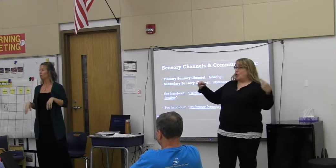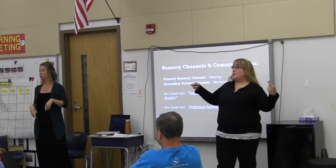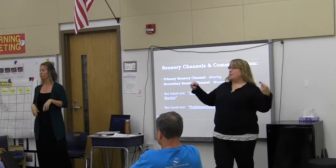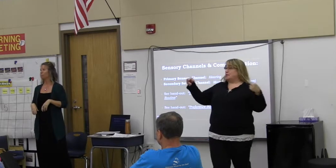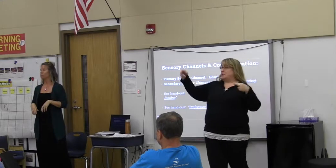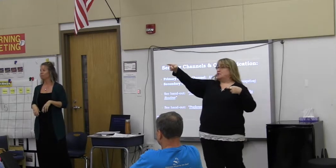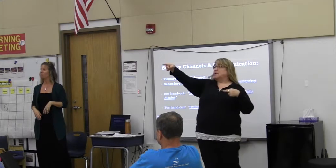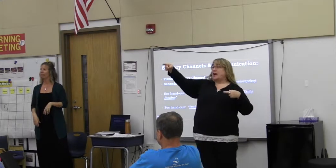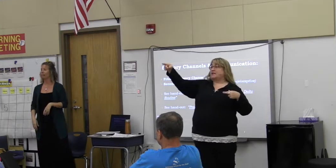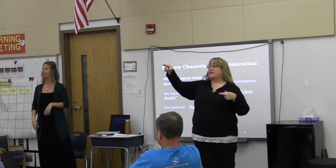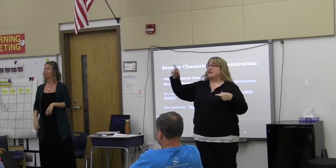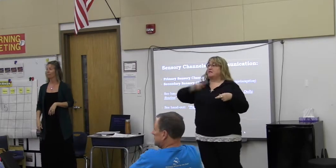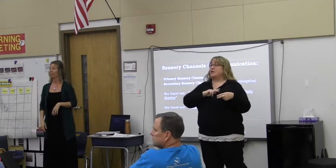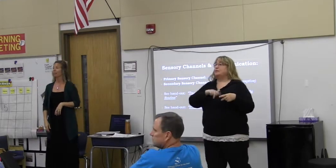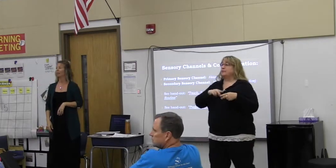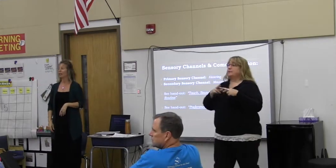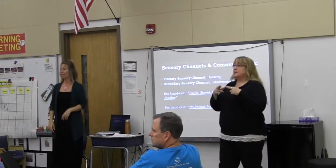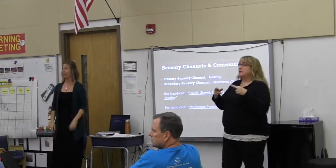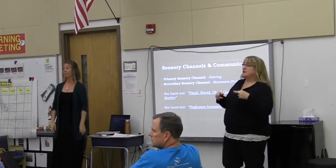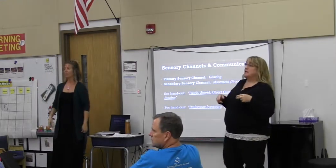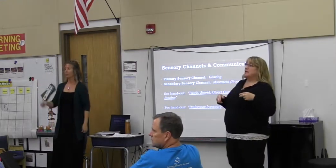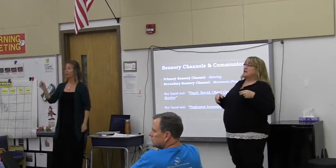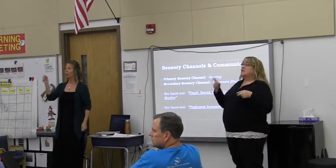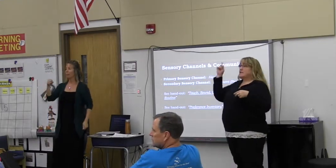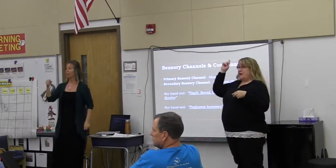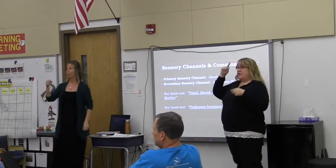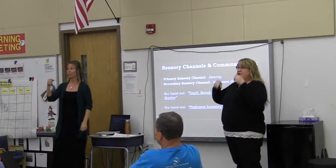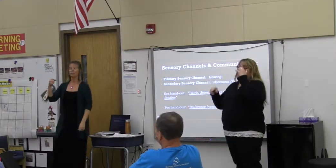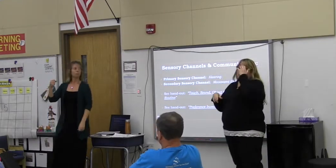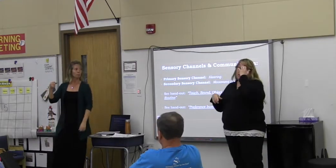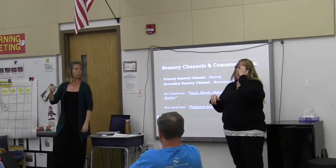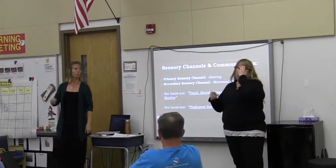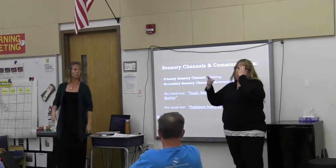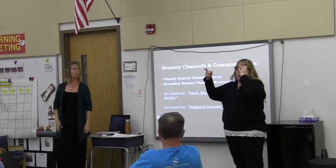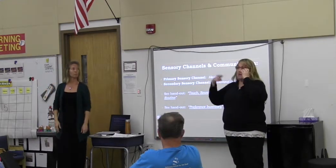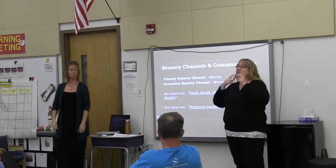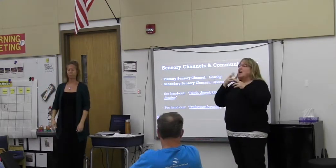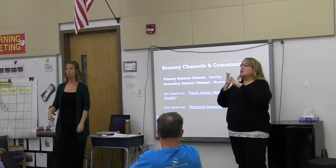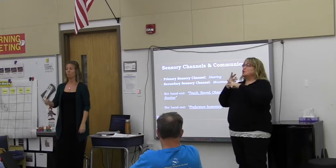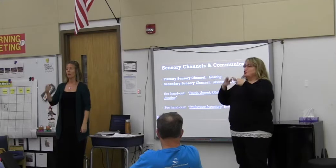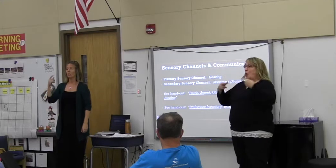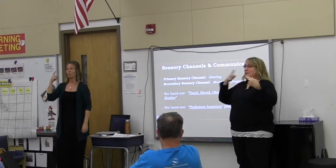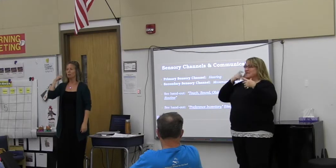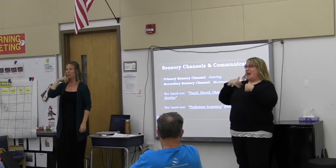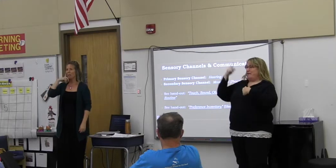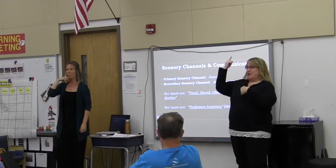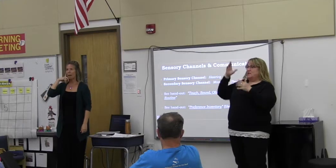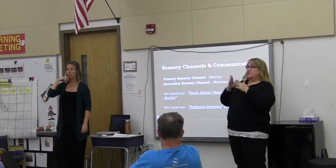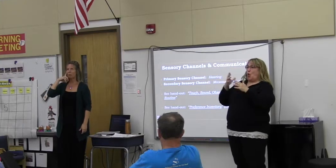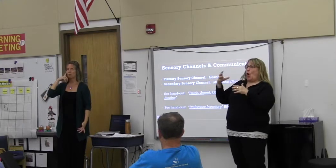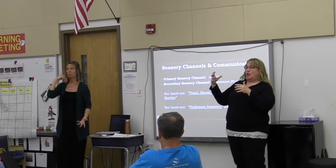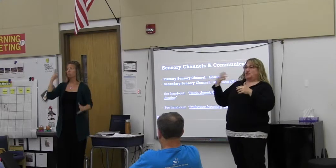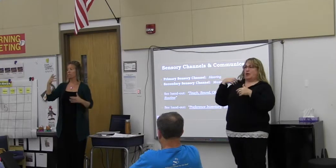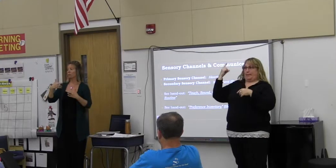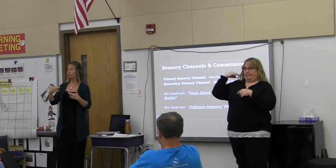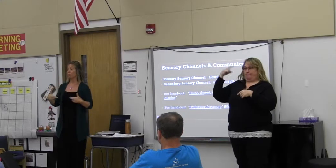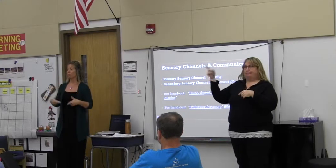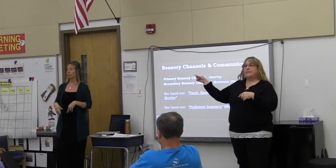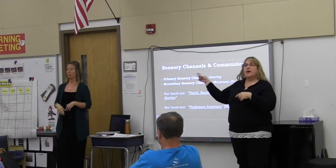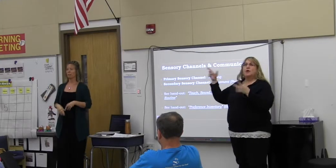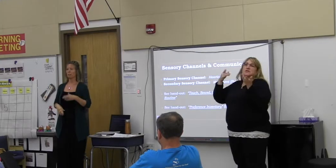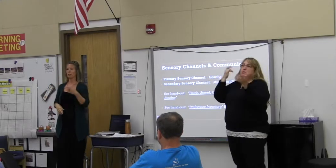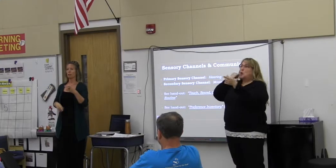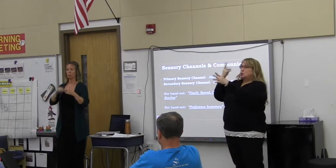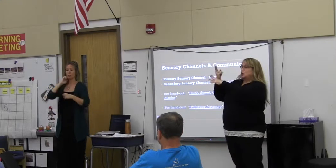A rope. Yeah. He's saying, Yeah. because Okay. they have that over there in the small gym. So think about, we'll say rope